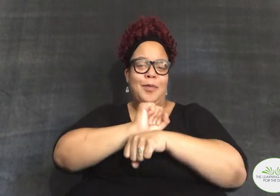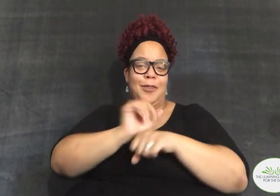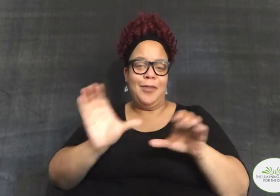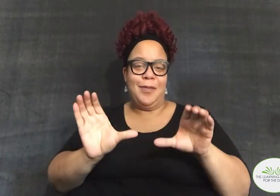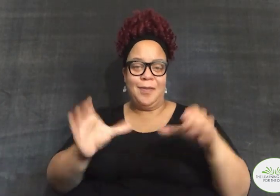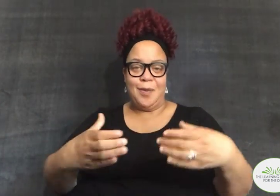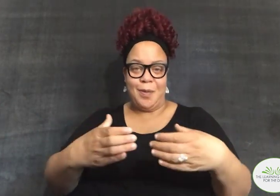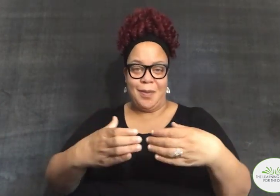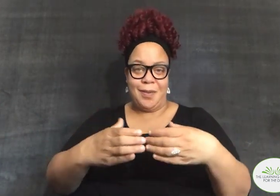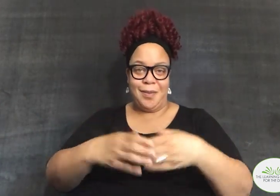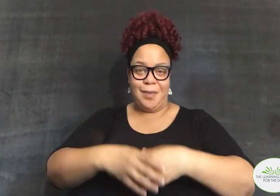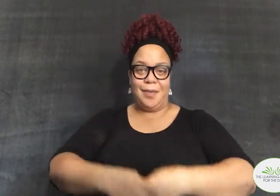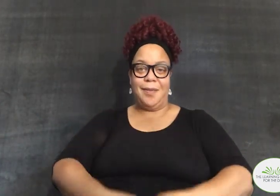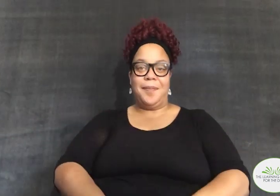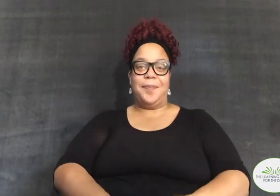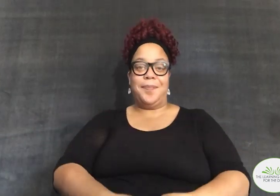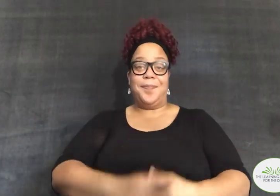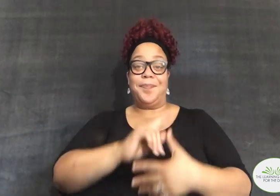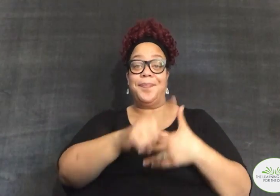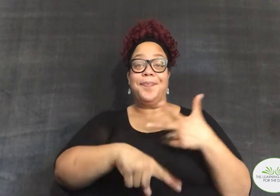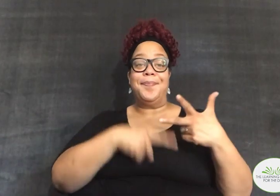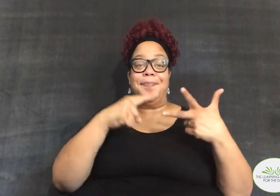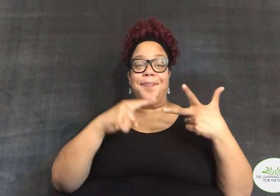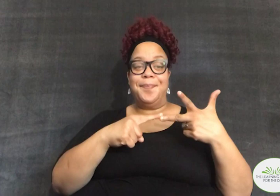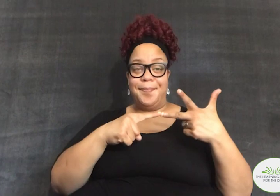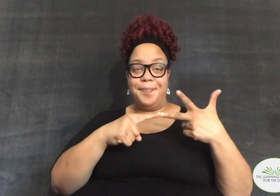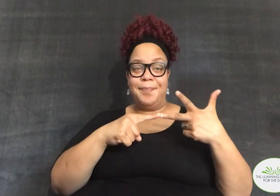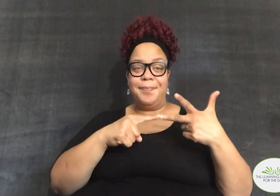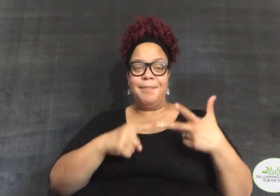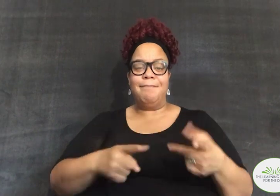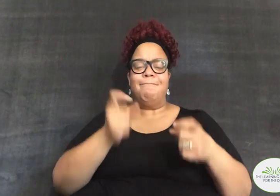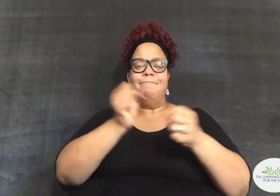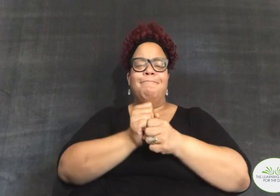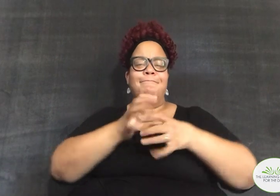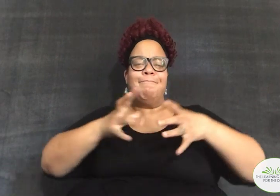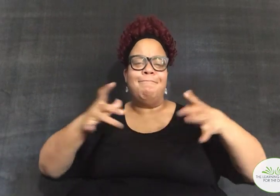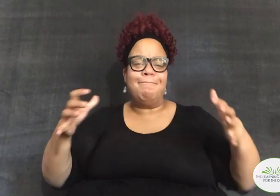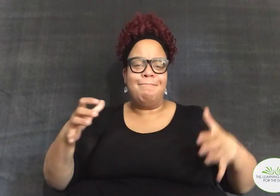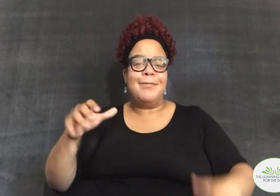3. Create an anti-racist culture that is safe,